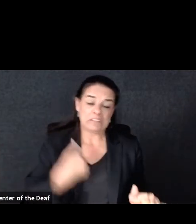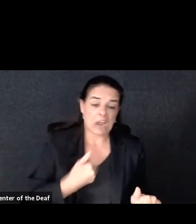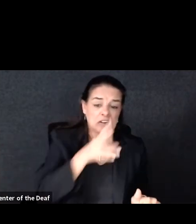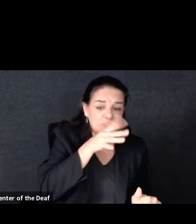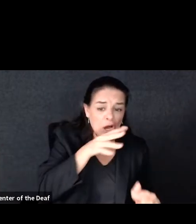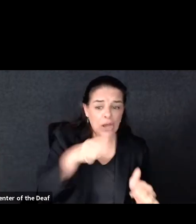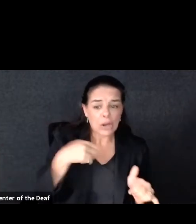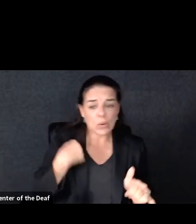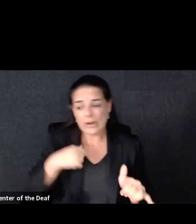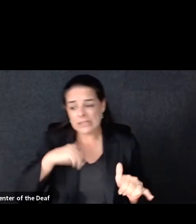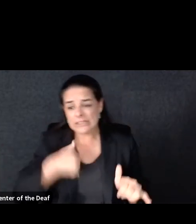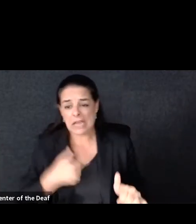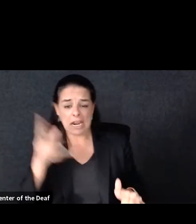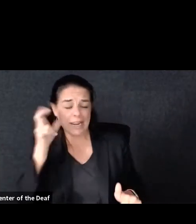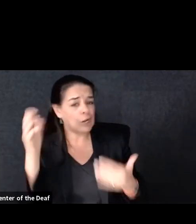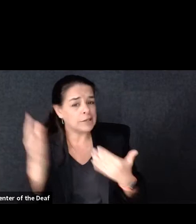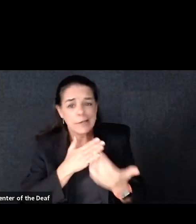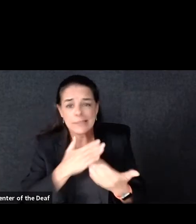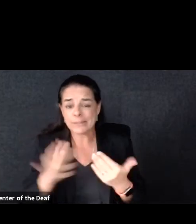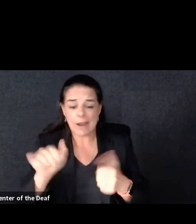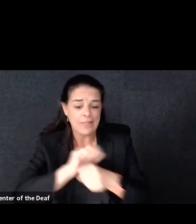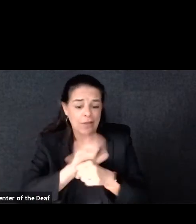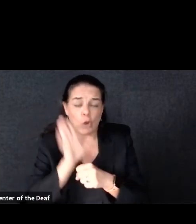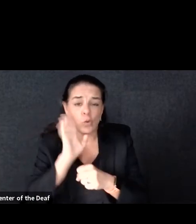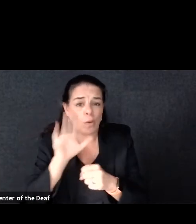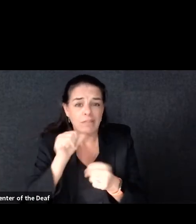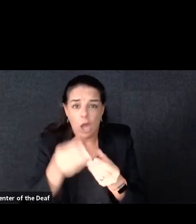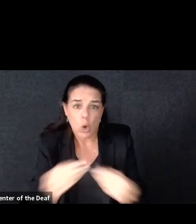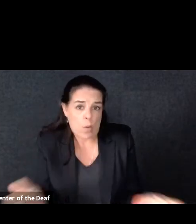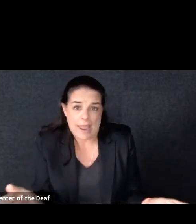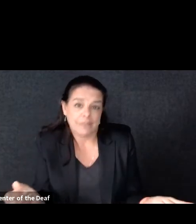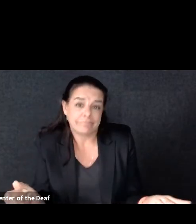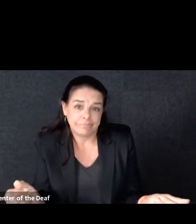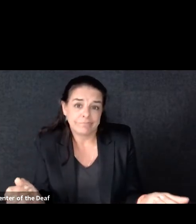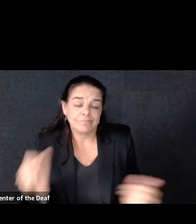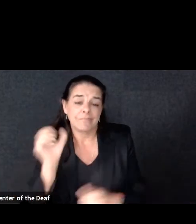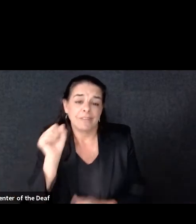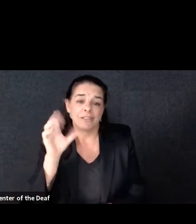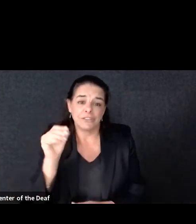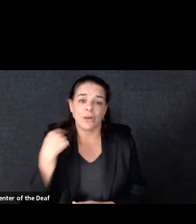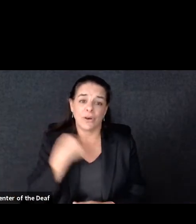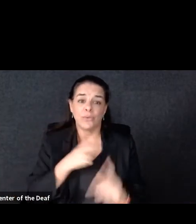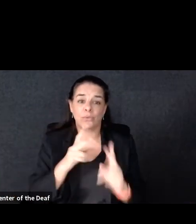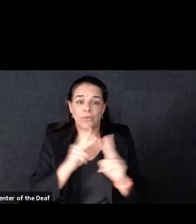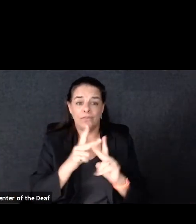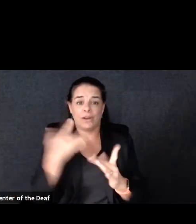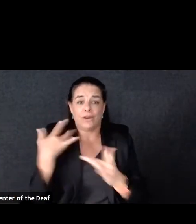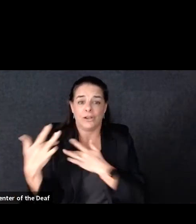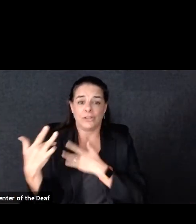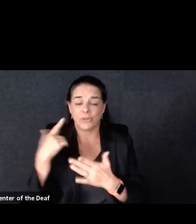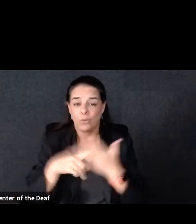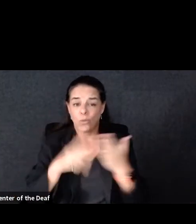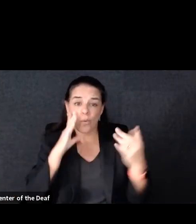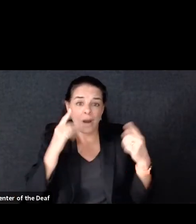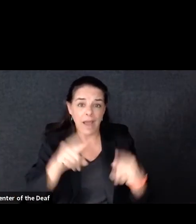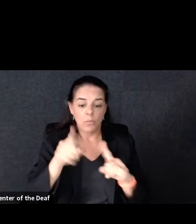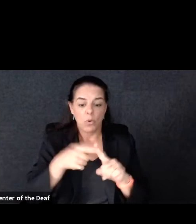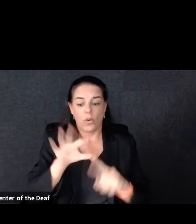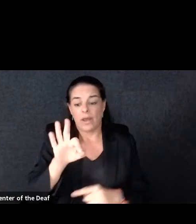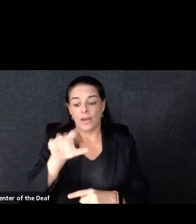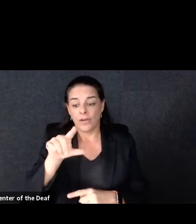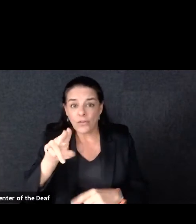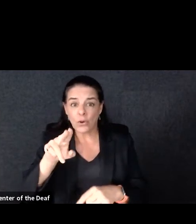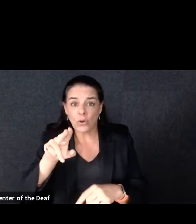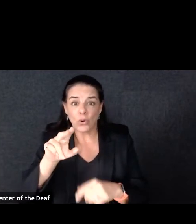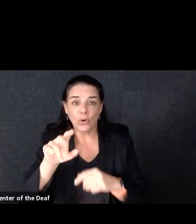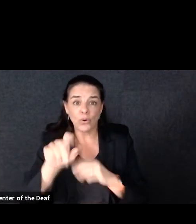about it, the virus isn't going away right now. And so we're very concerned about what's going to happen as we enter flu season,